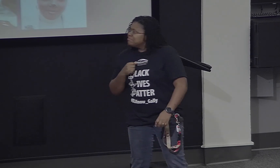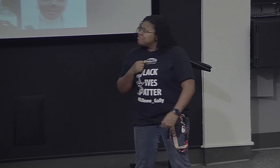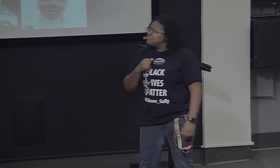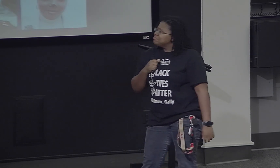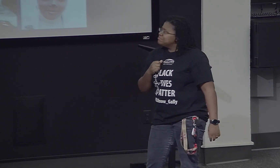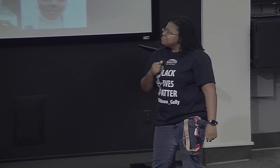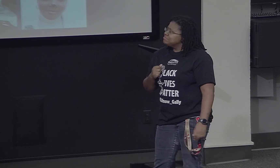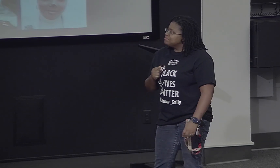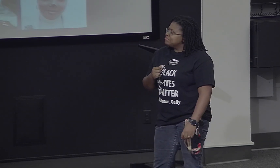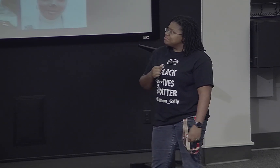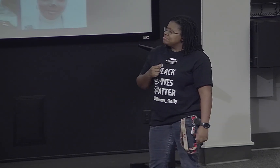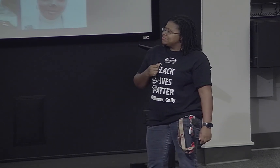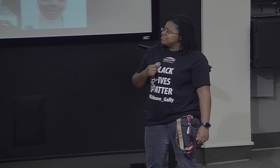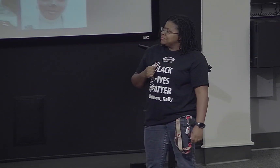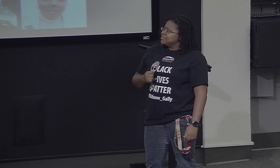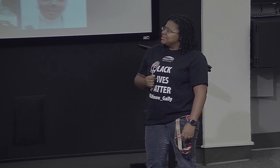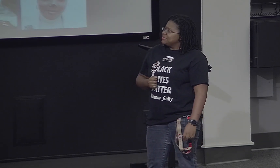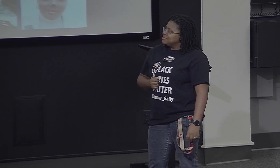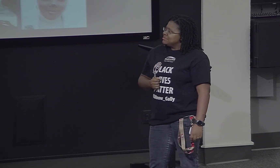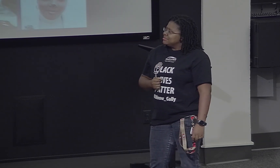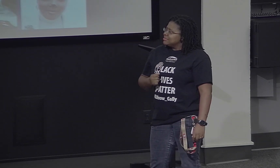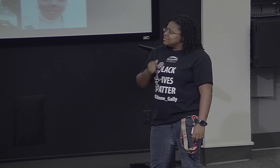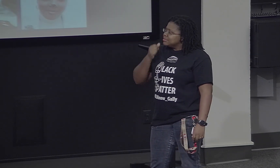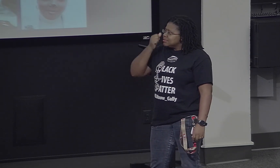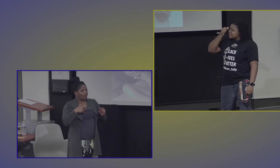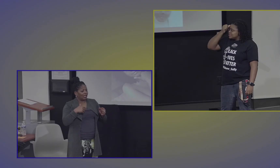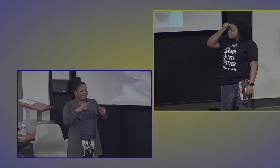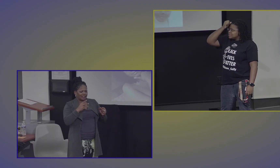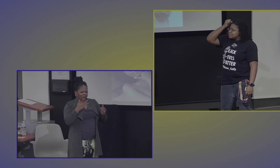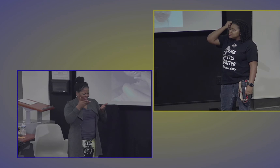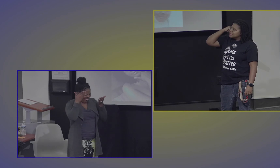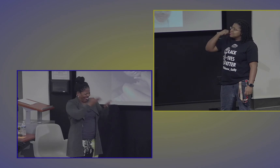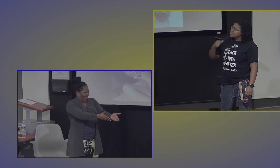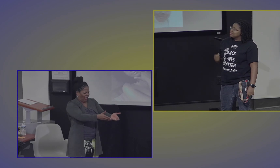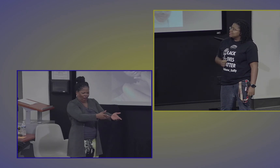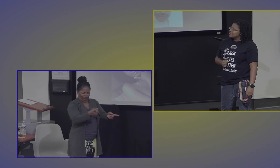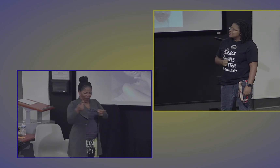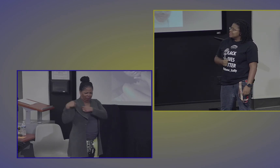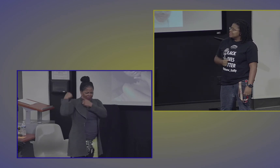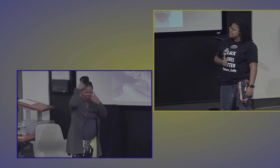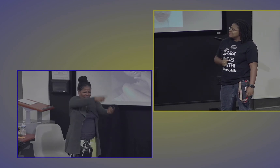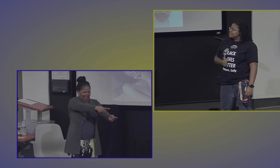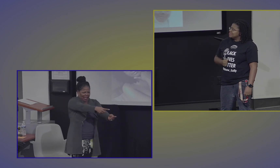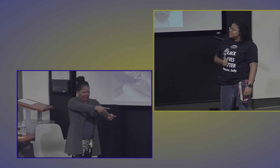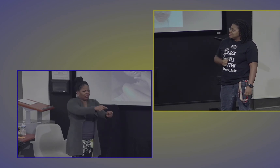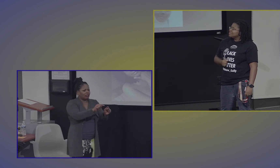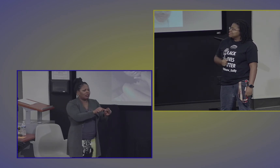Often, they're not scheduled like university interpreters are.